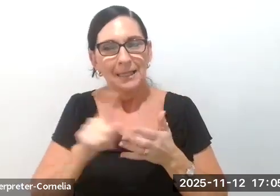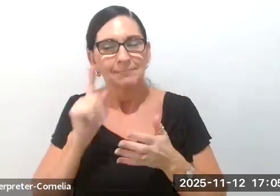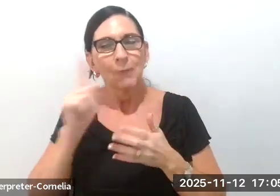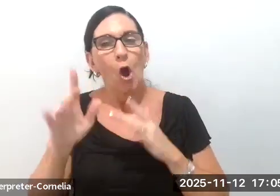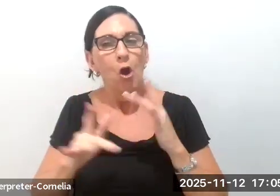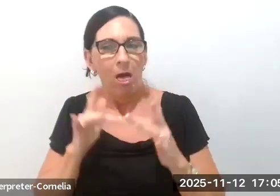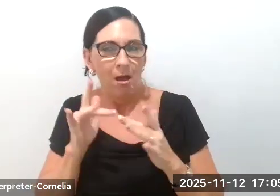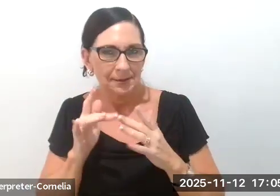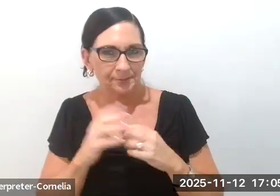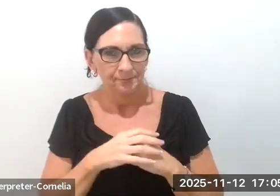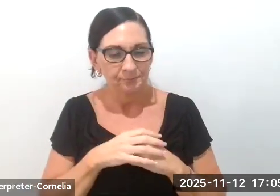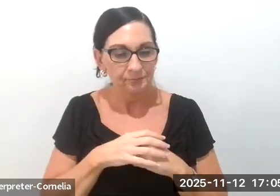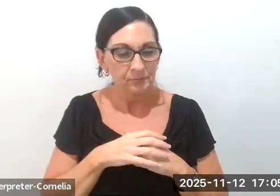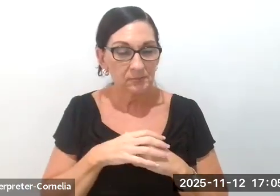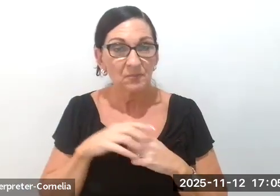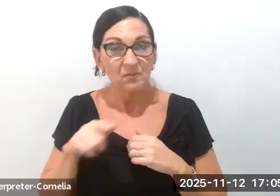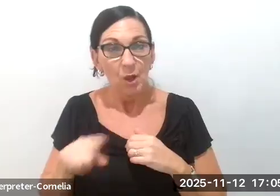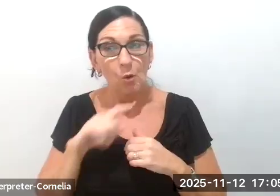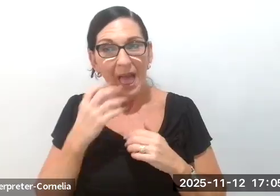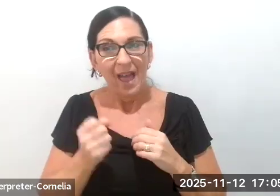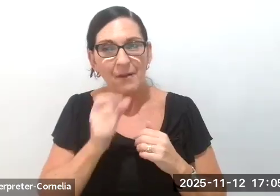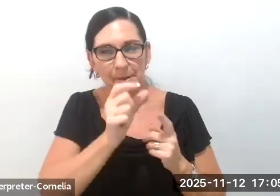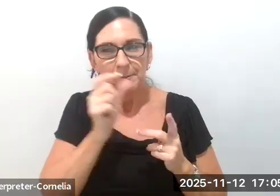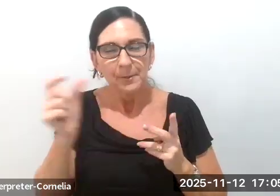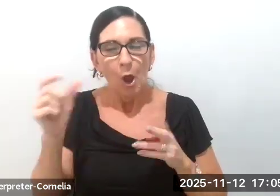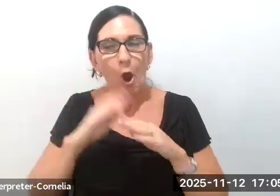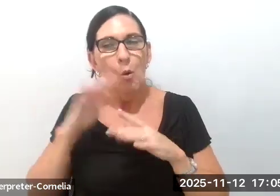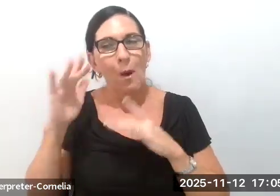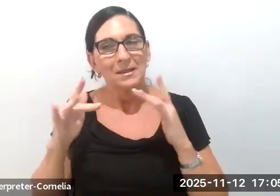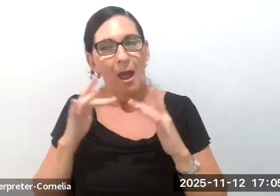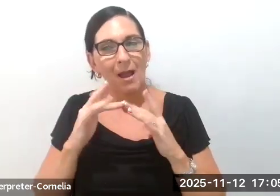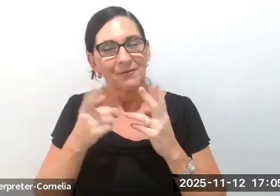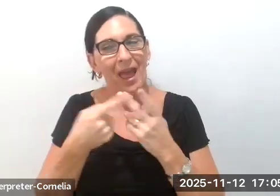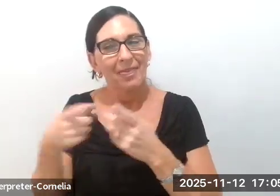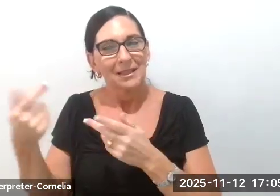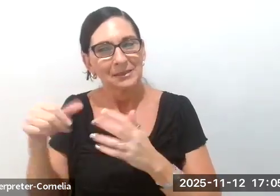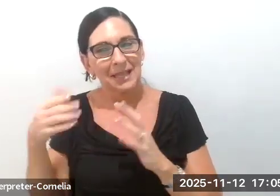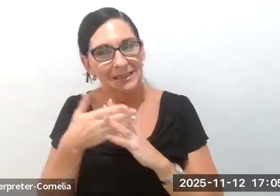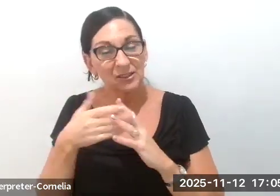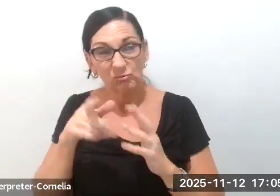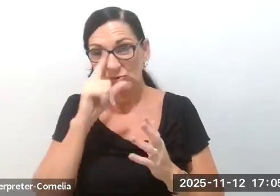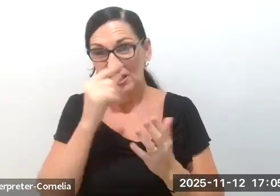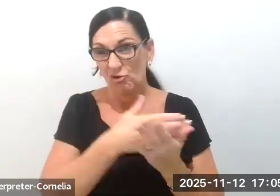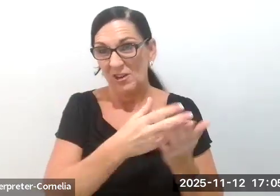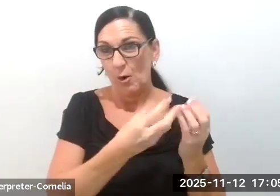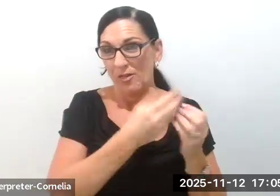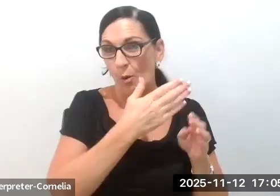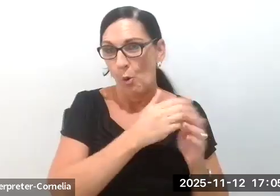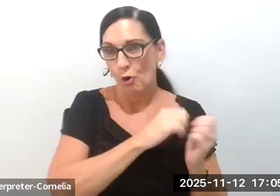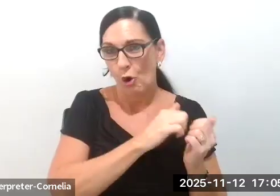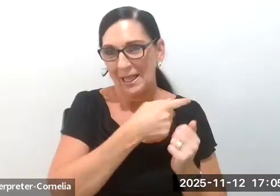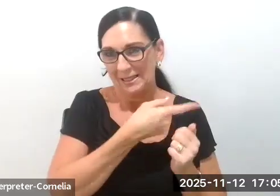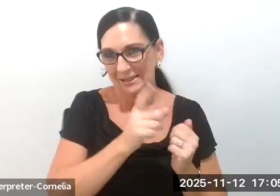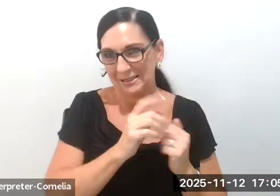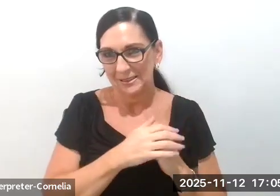online. And parts of it will be available on our website for others to access and for you to share with your colleagues. So you can turn